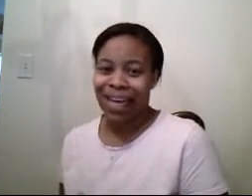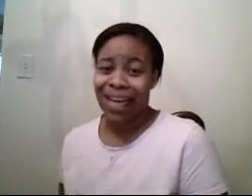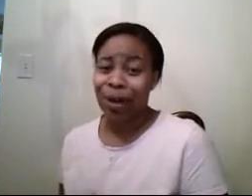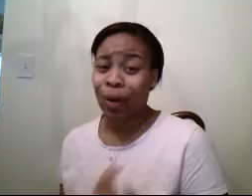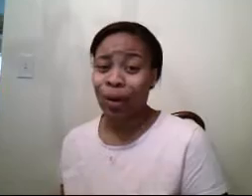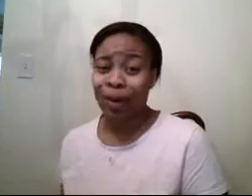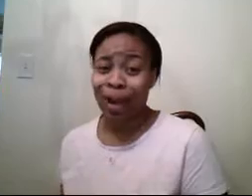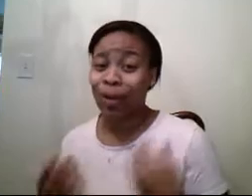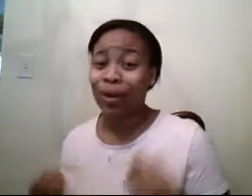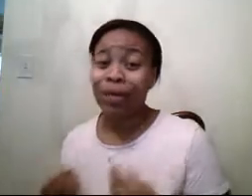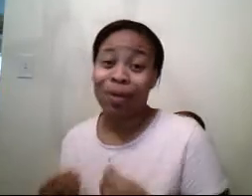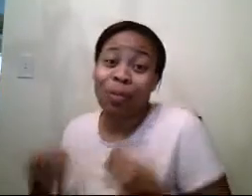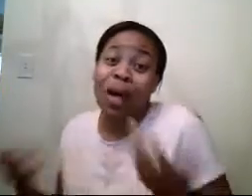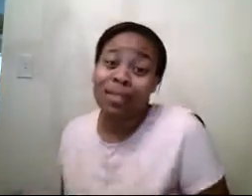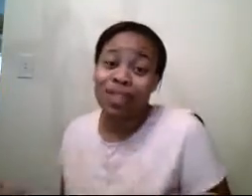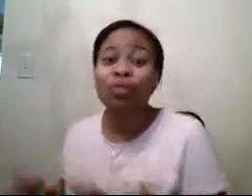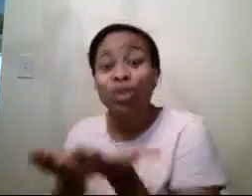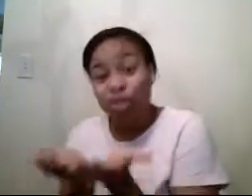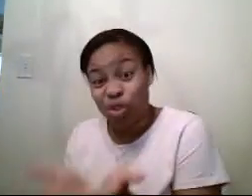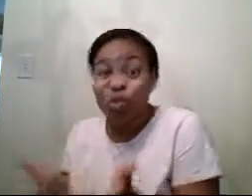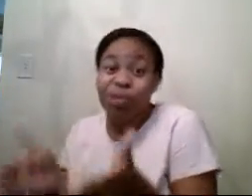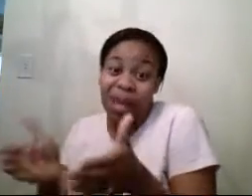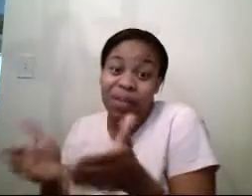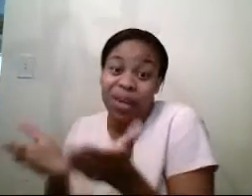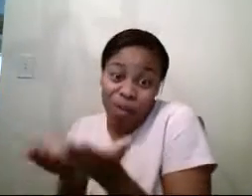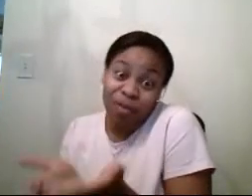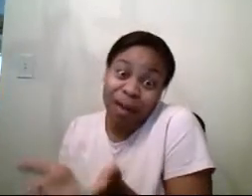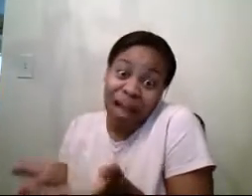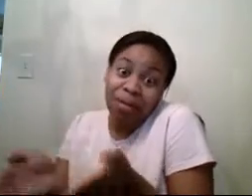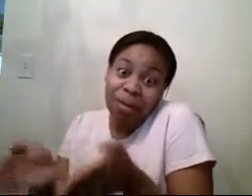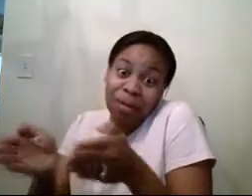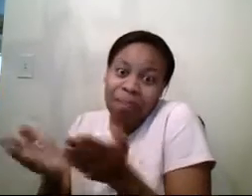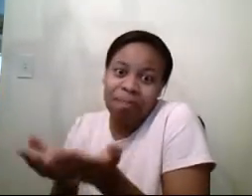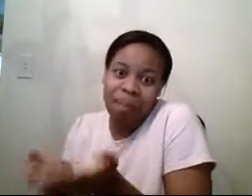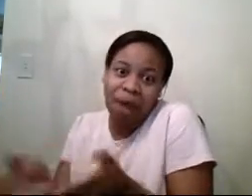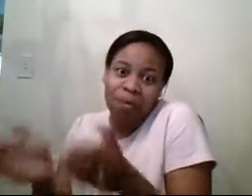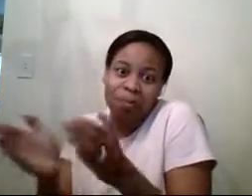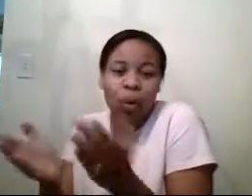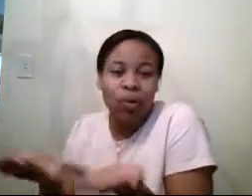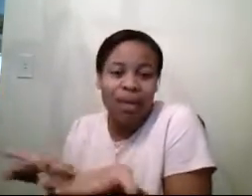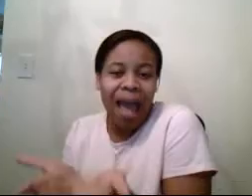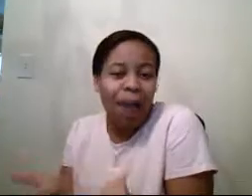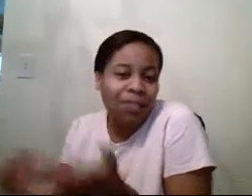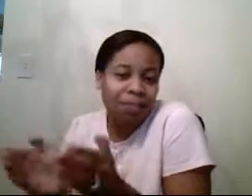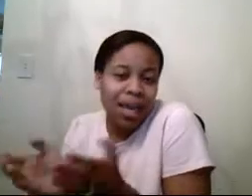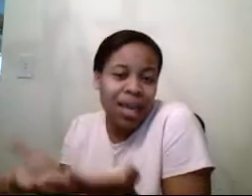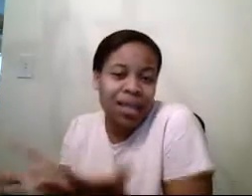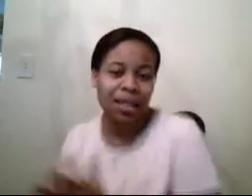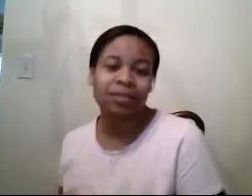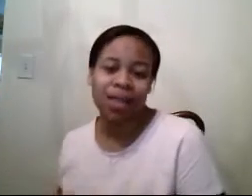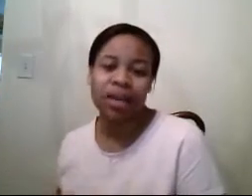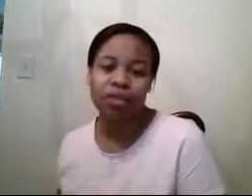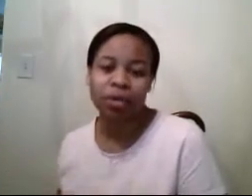okay, going around what? You would assume maybe going around the bow of the boat and how it's made and things of that nature,